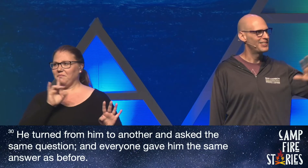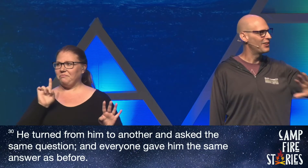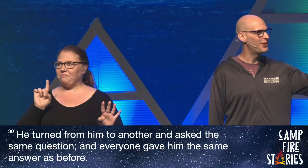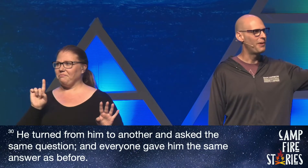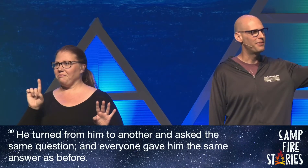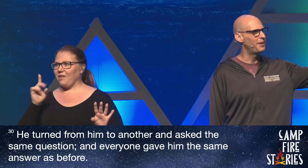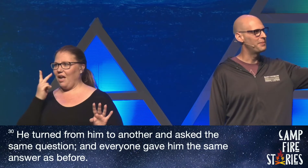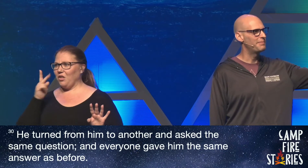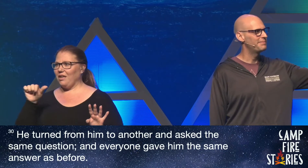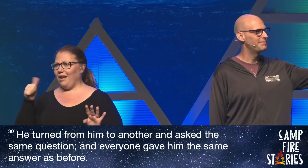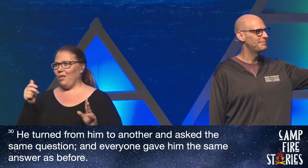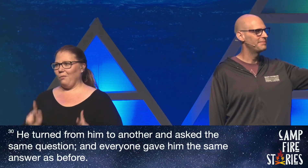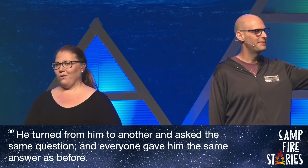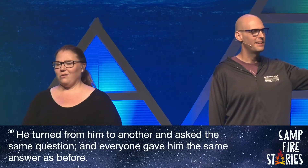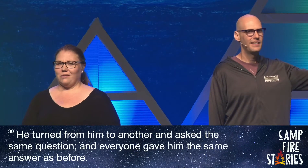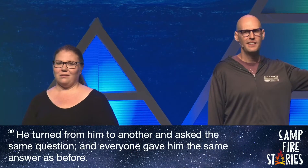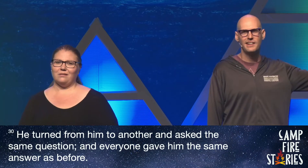He just turned away from him.